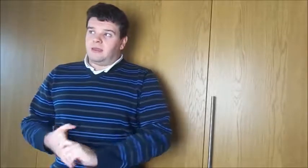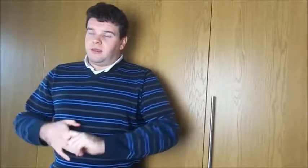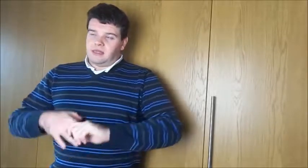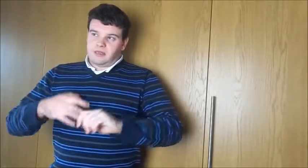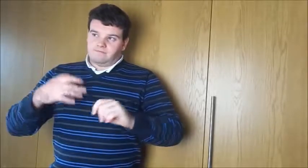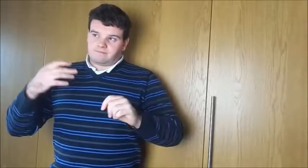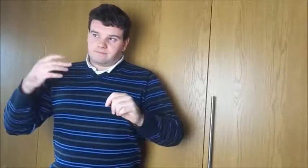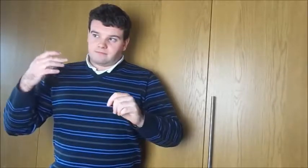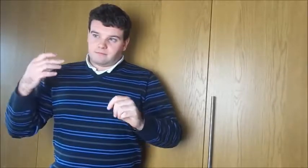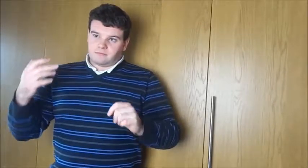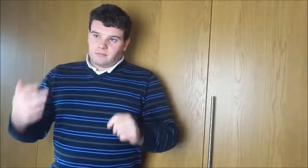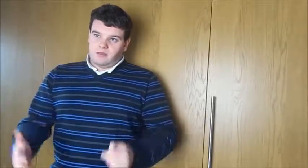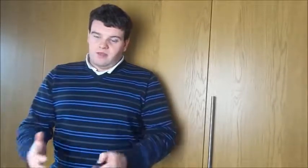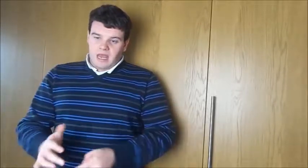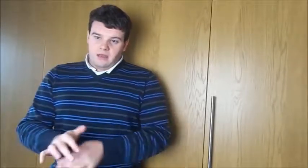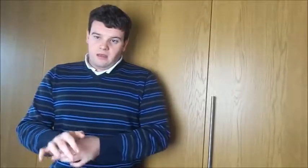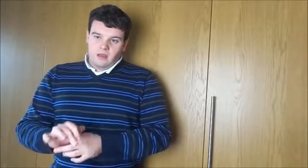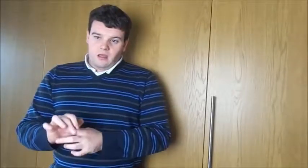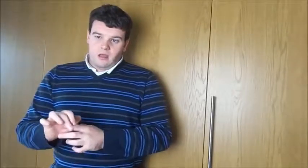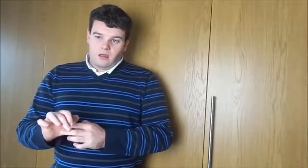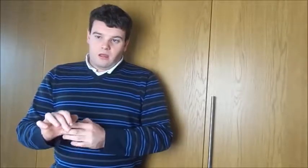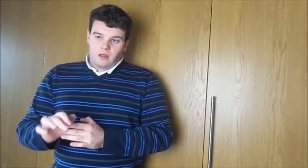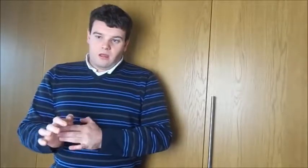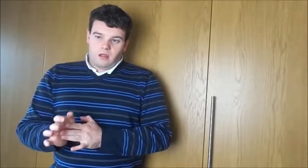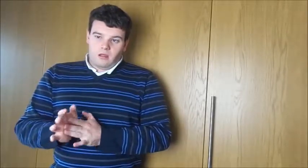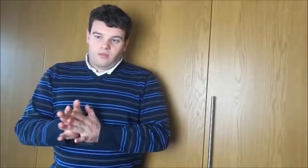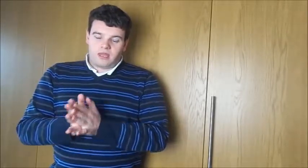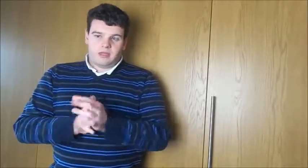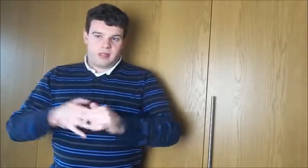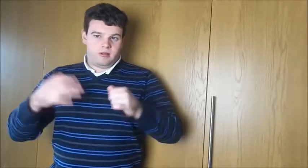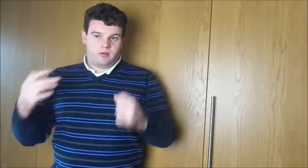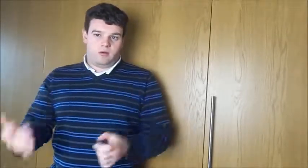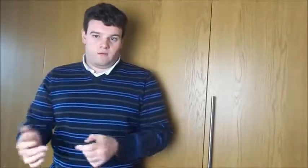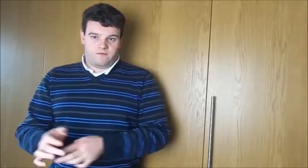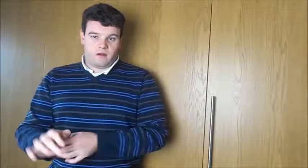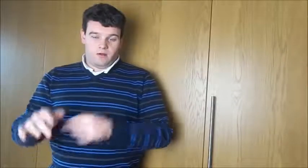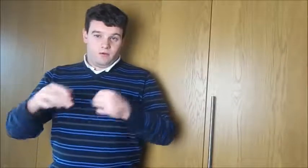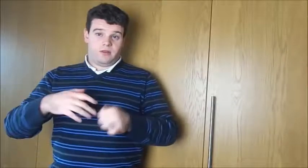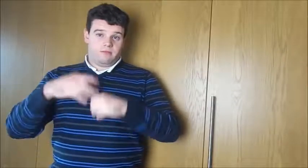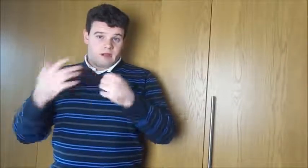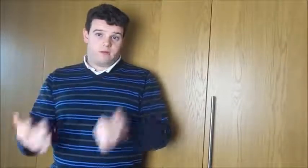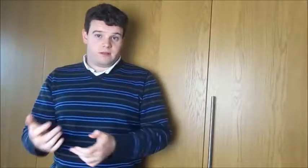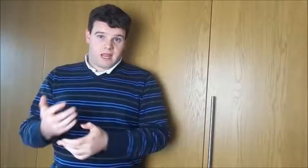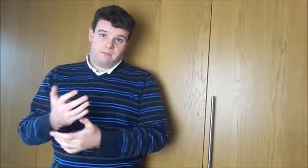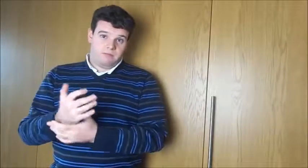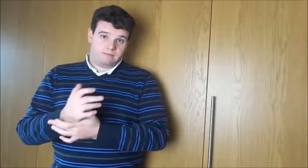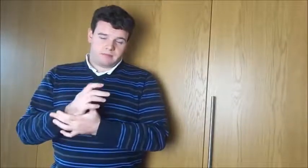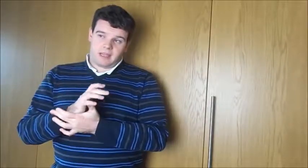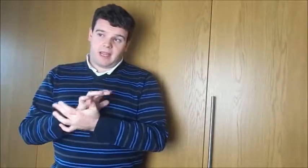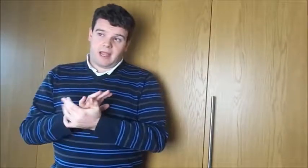And then the suggestion of her daughter's marriage came up,